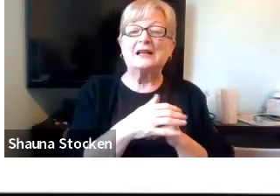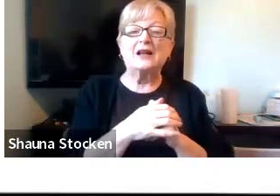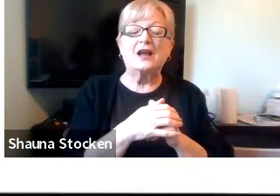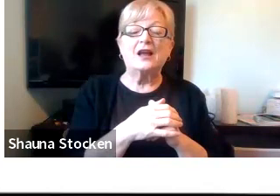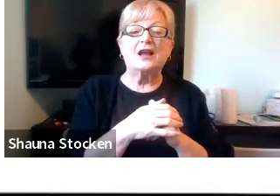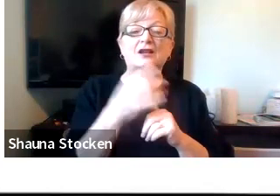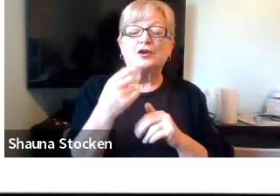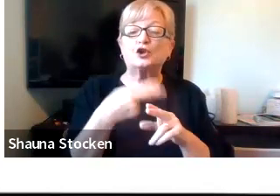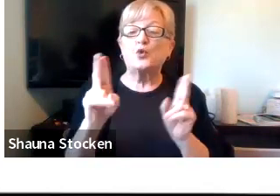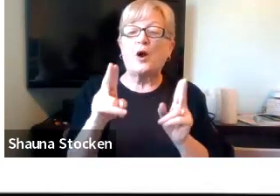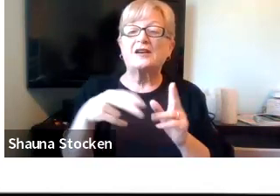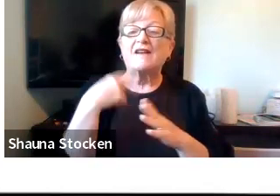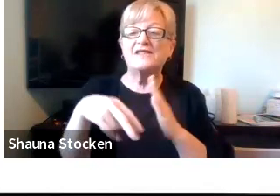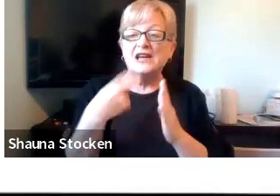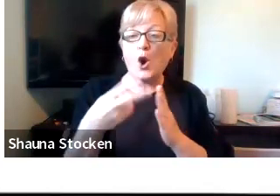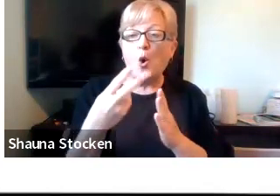short video clip that